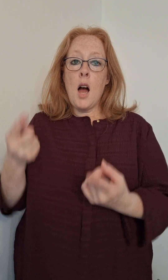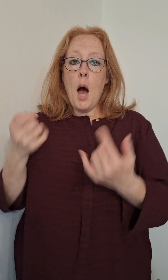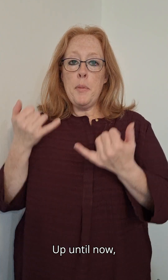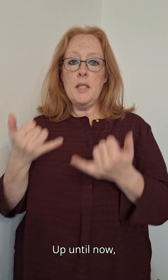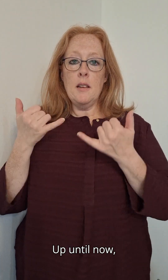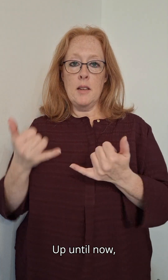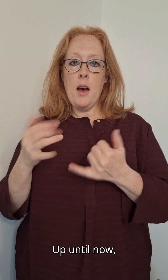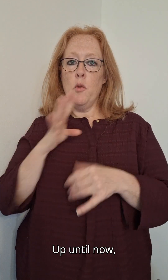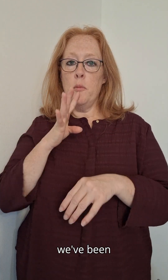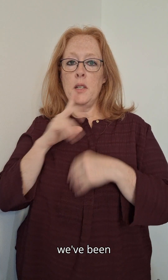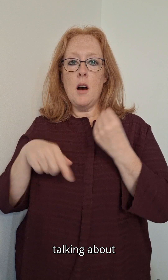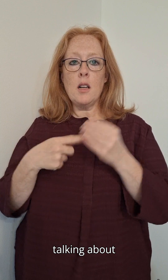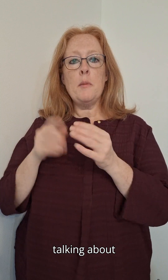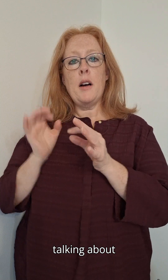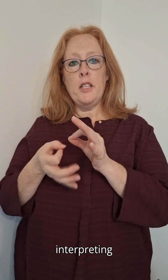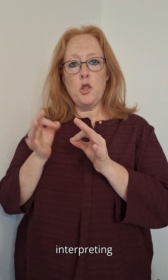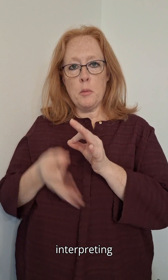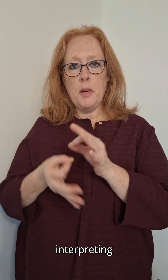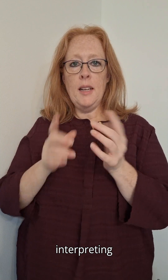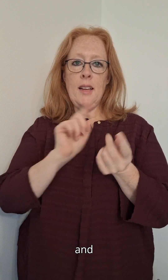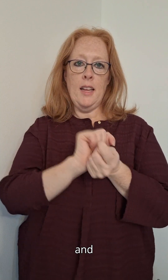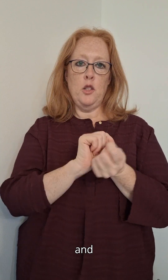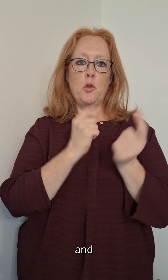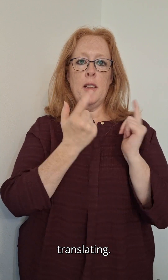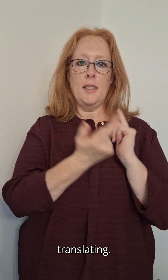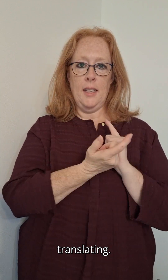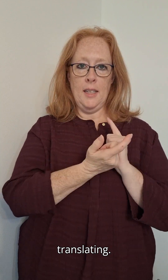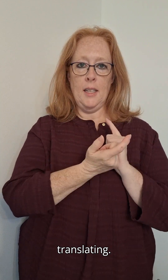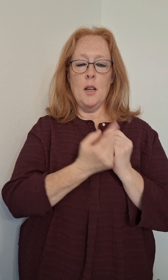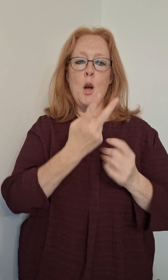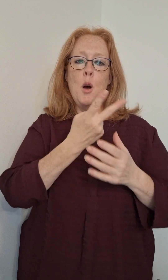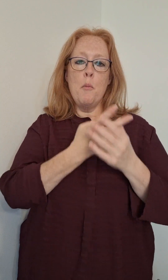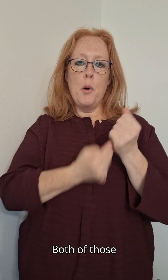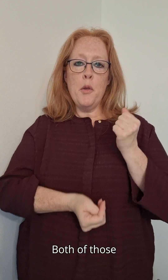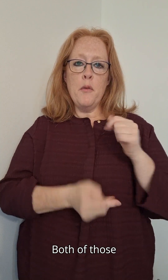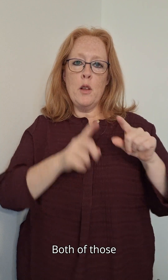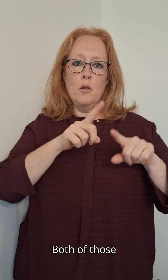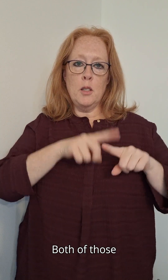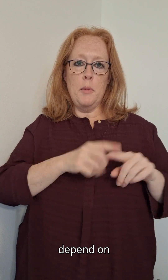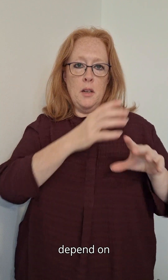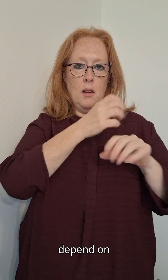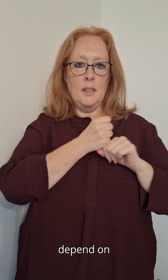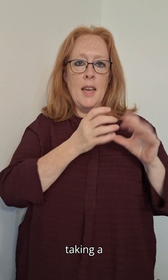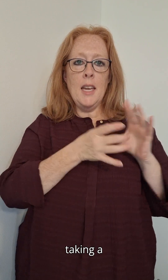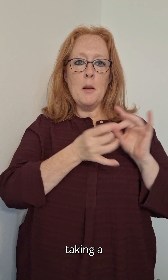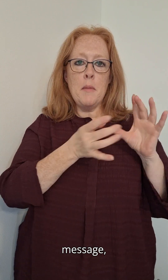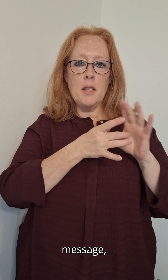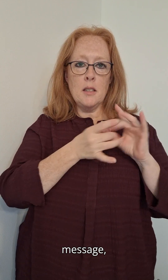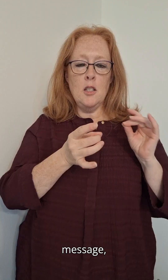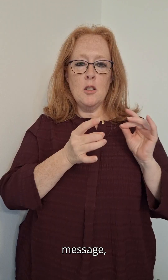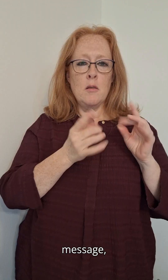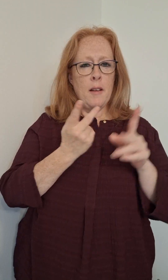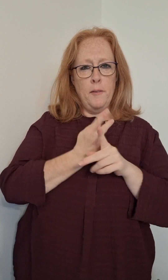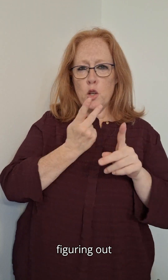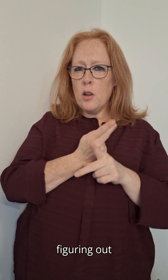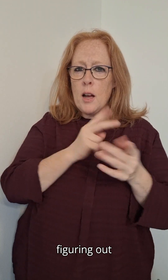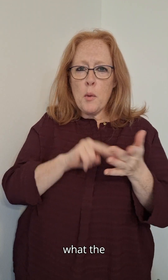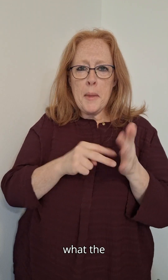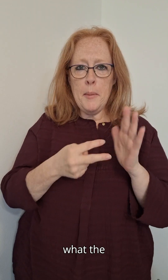Up until now, we've been talking about interpreting and translating. Both of those depend on taking a message, figuring out what the